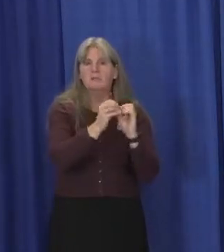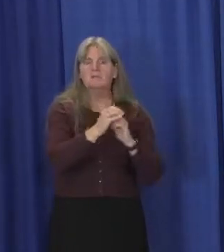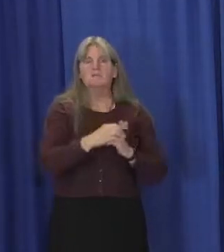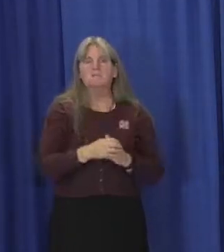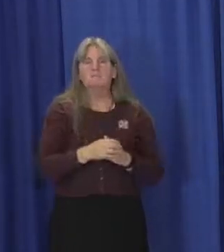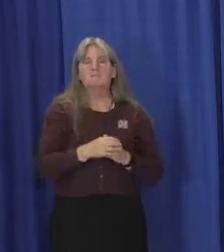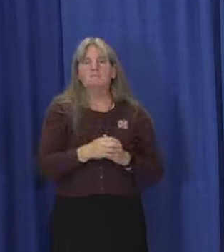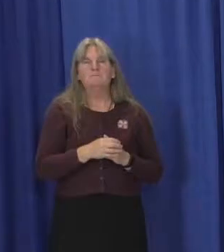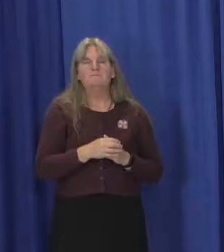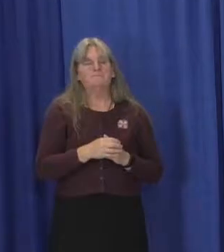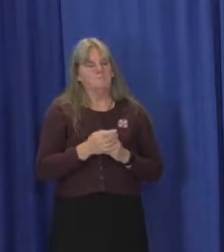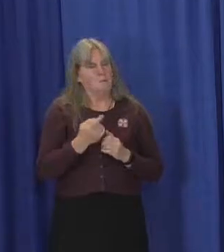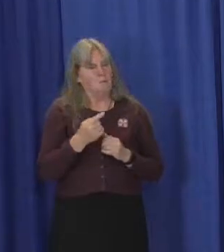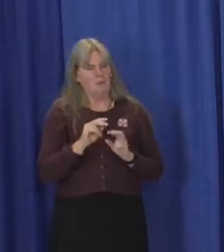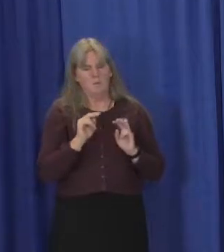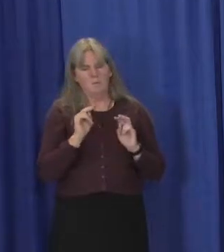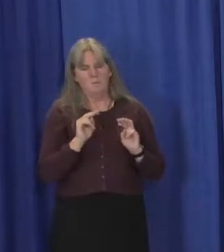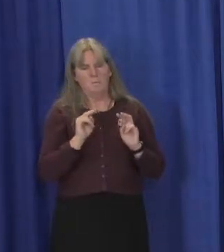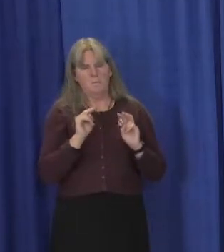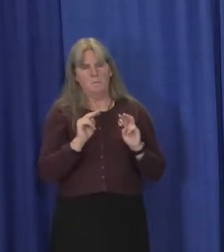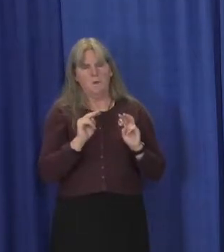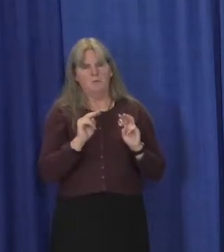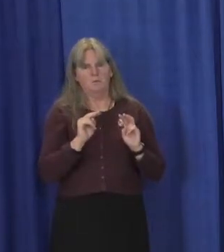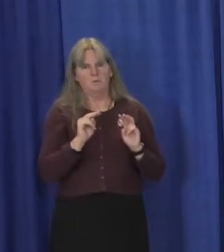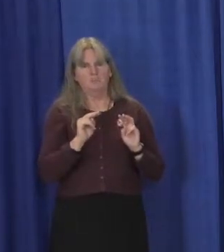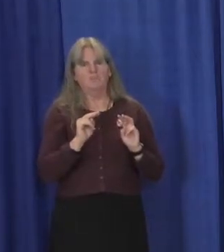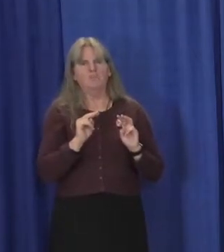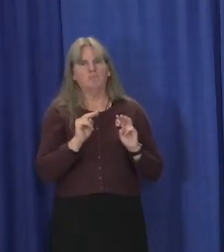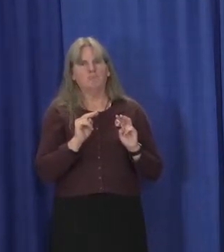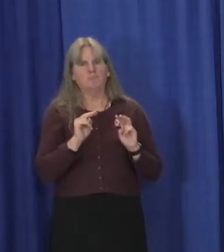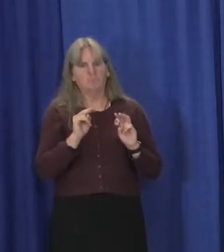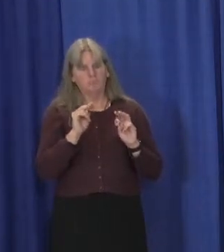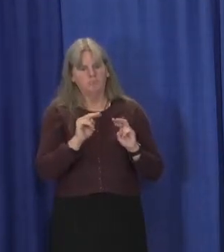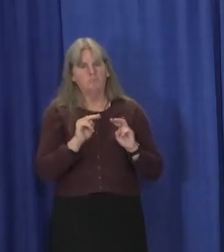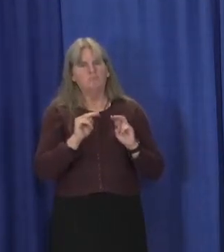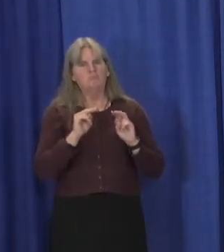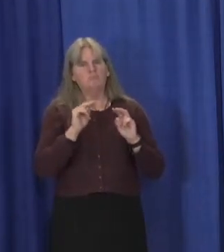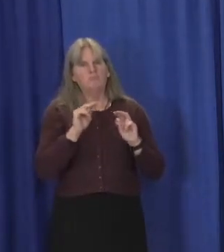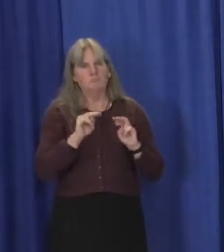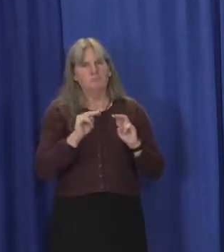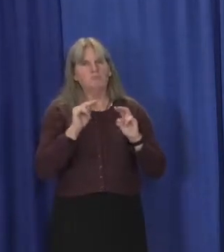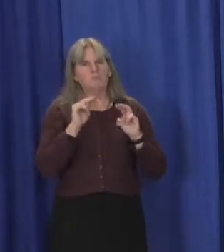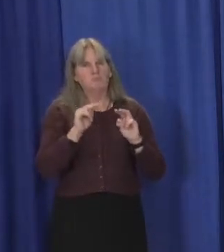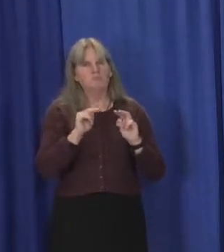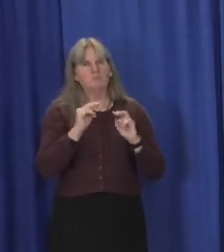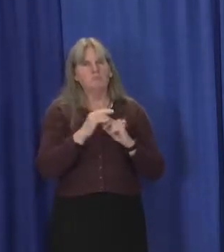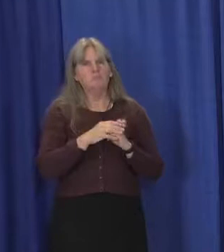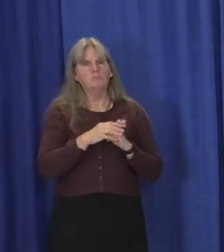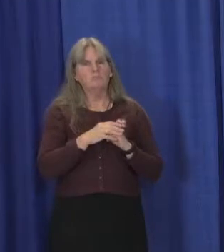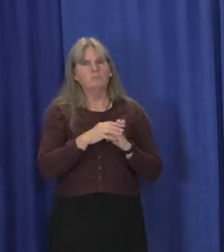We are actively watching, observing, and conducting our own situational awareness